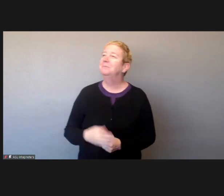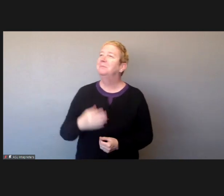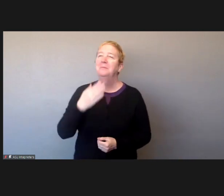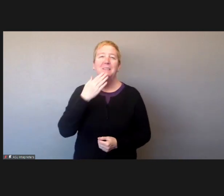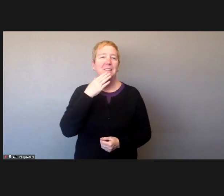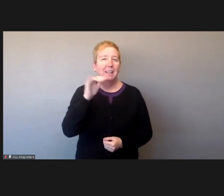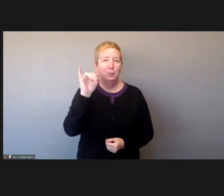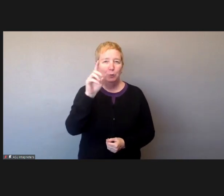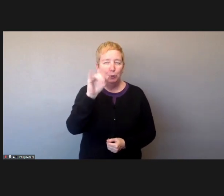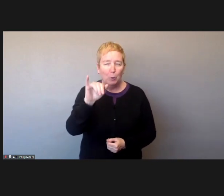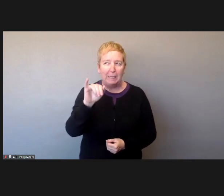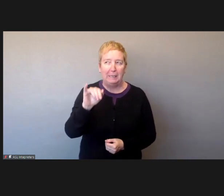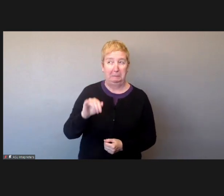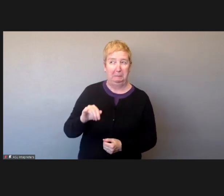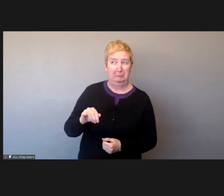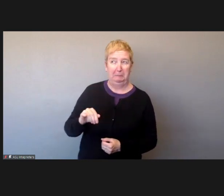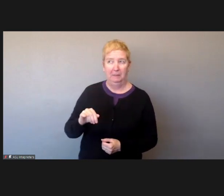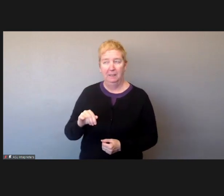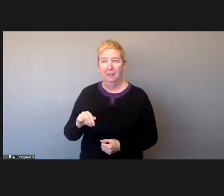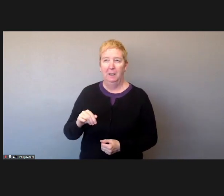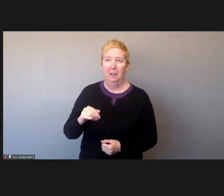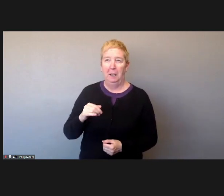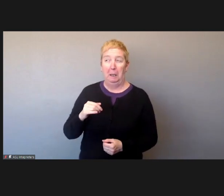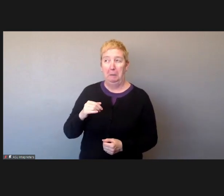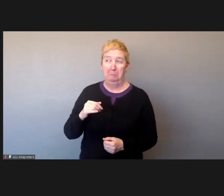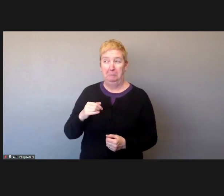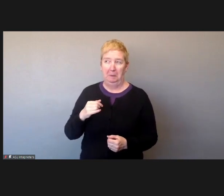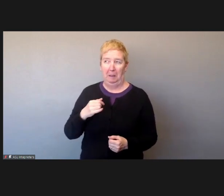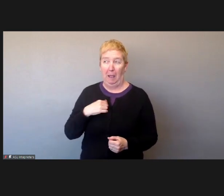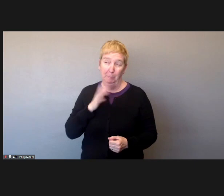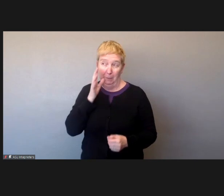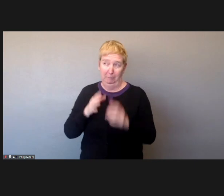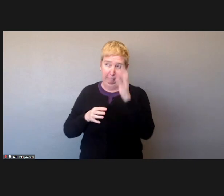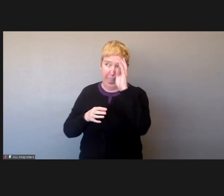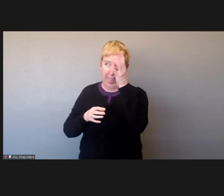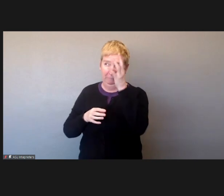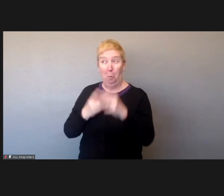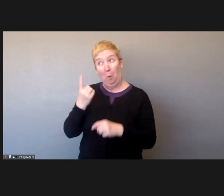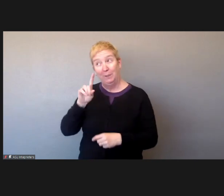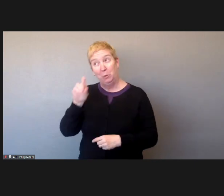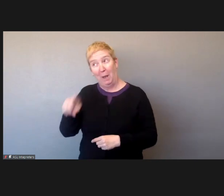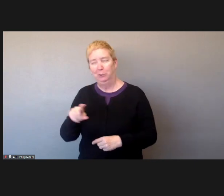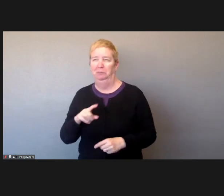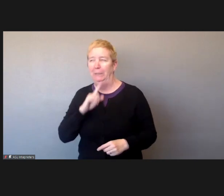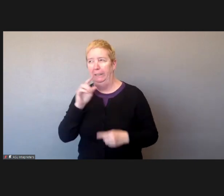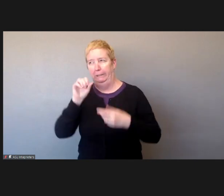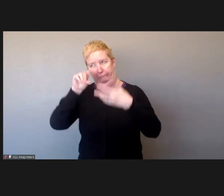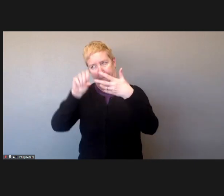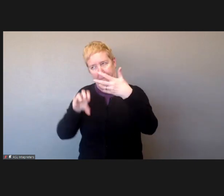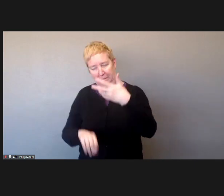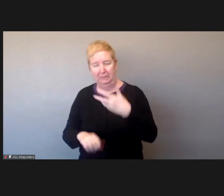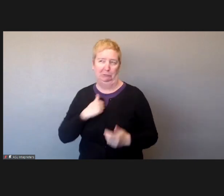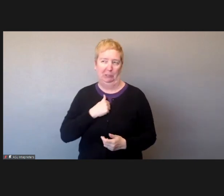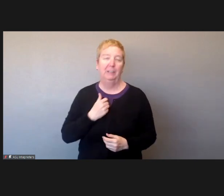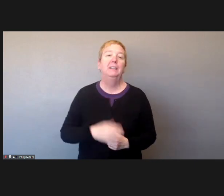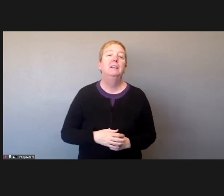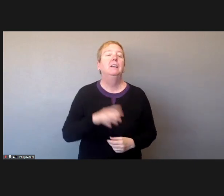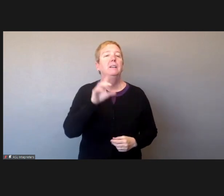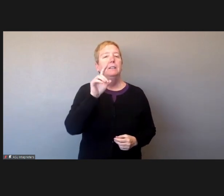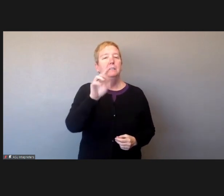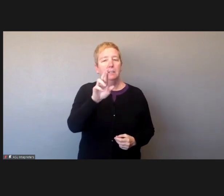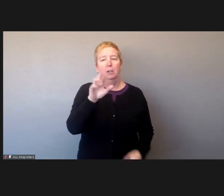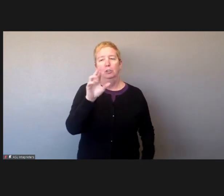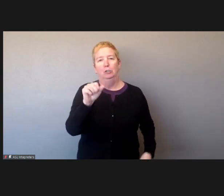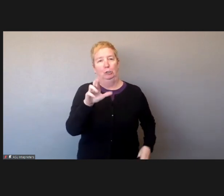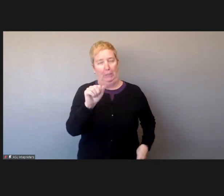and maybe you'll indulge me. I don't think I can pretend this is one question. So Dr. Grace, just so I can be clear,